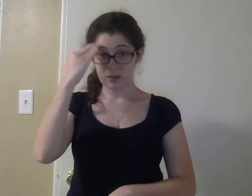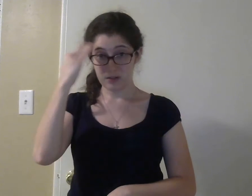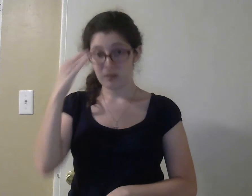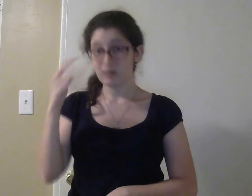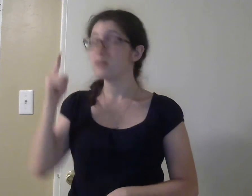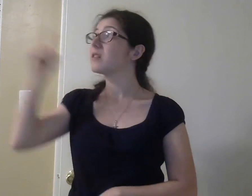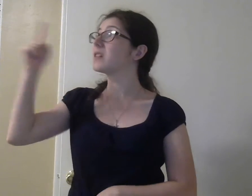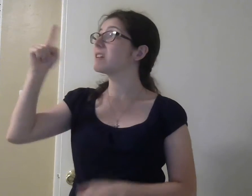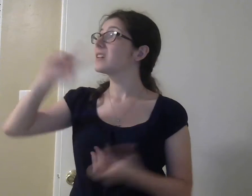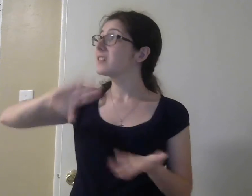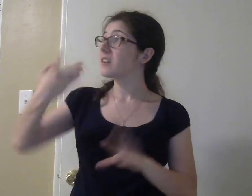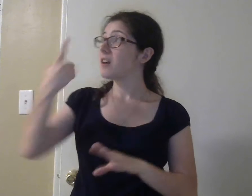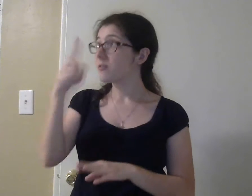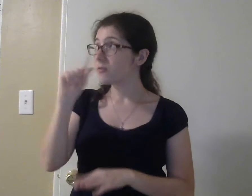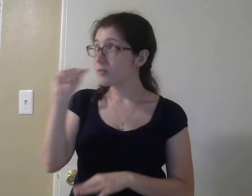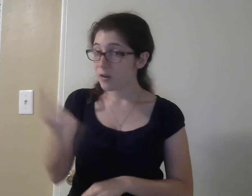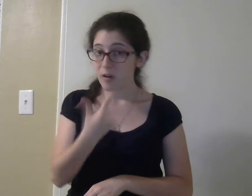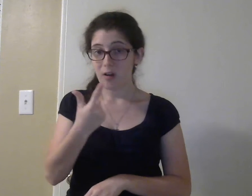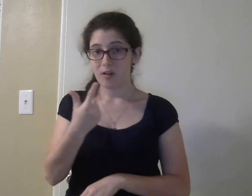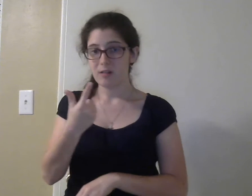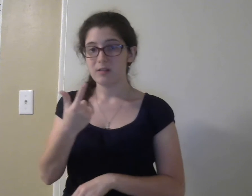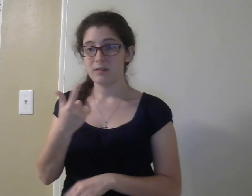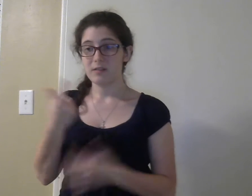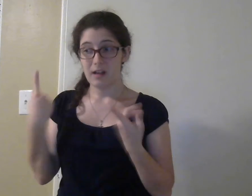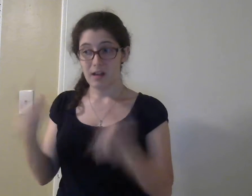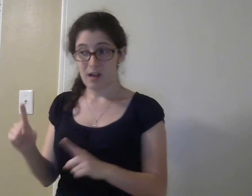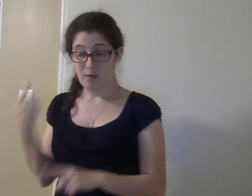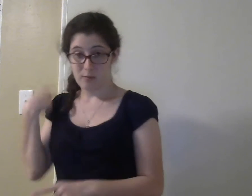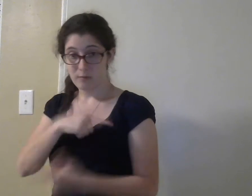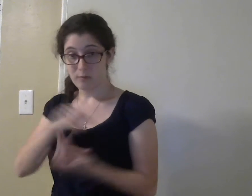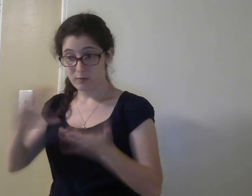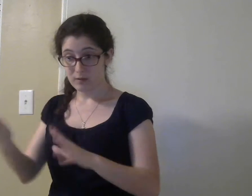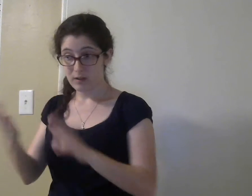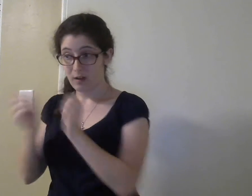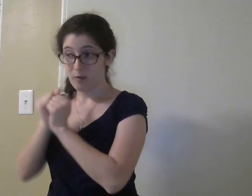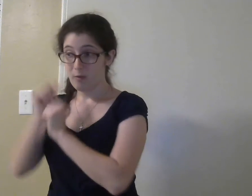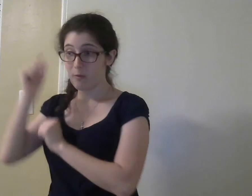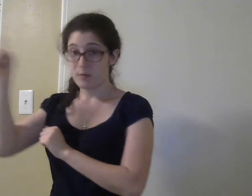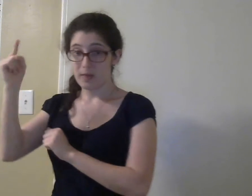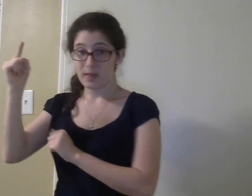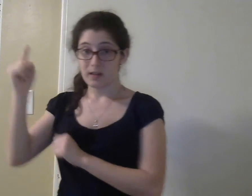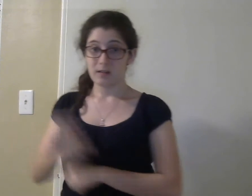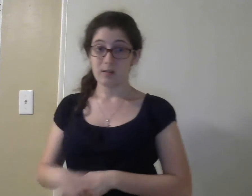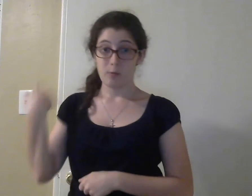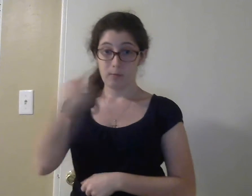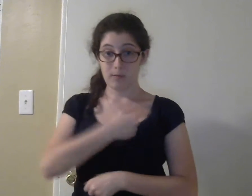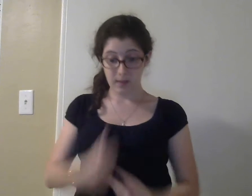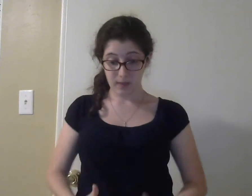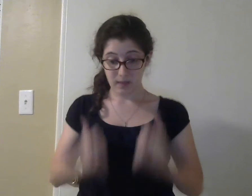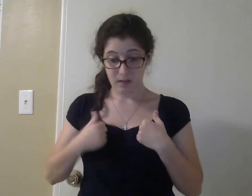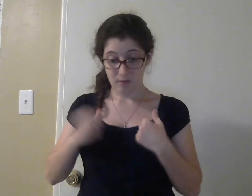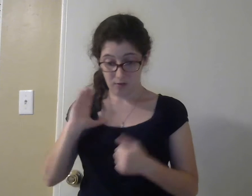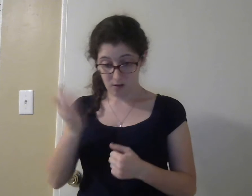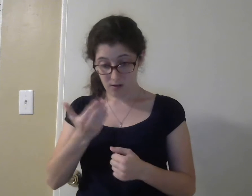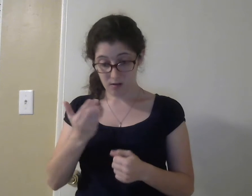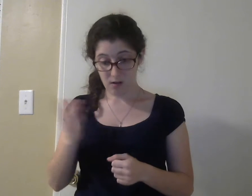for all, that those who live might no longer live for themselves, but for him who for